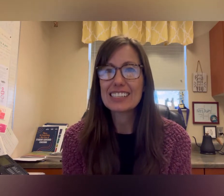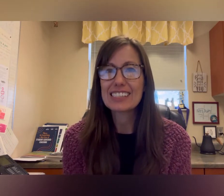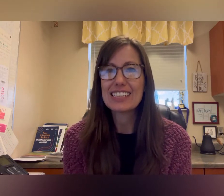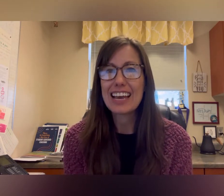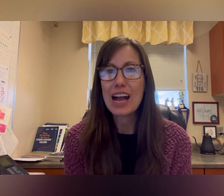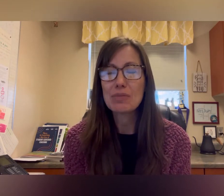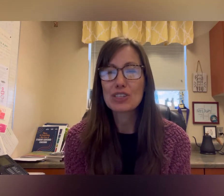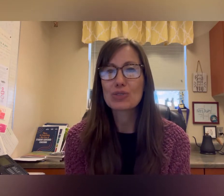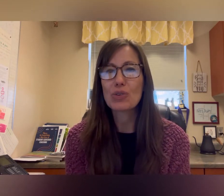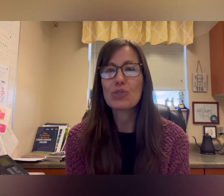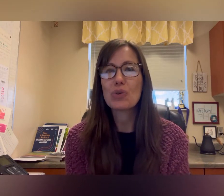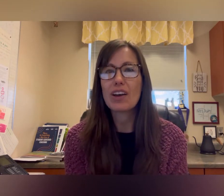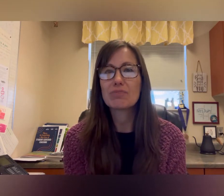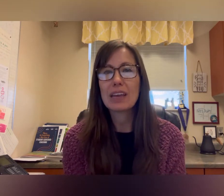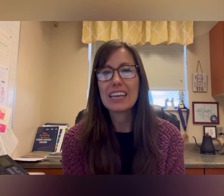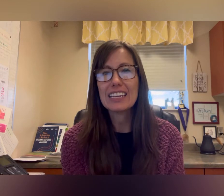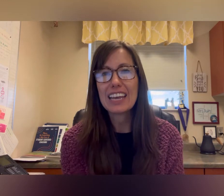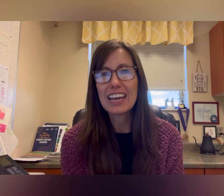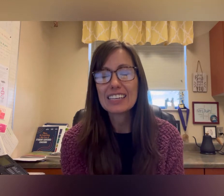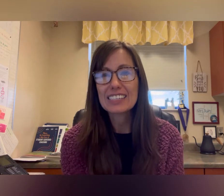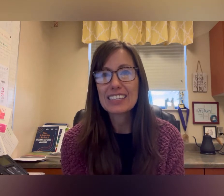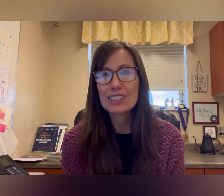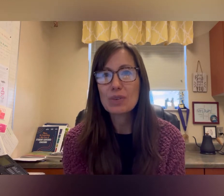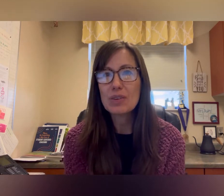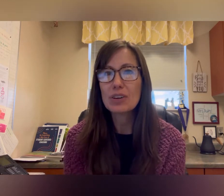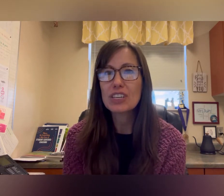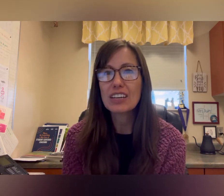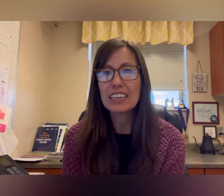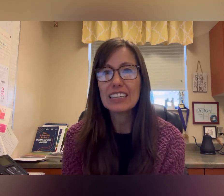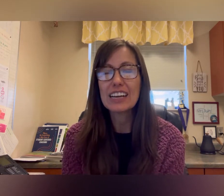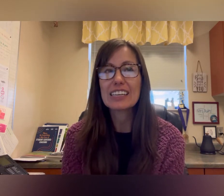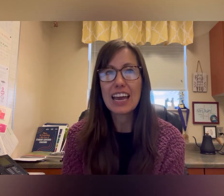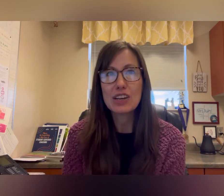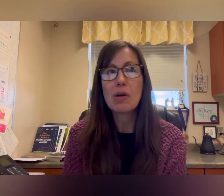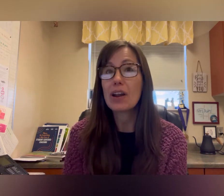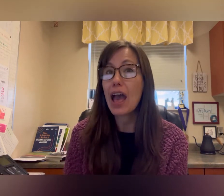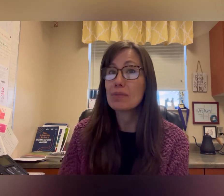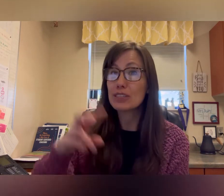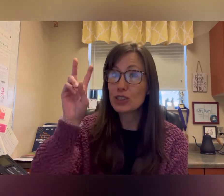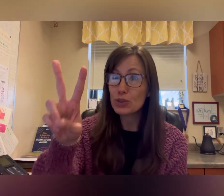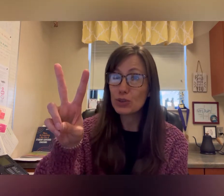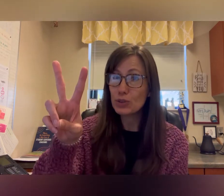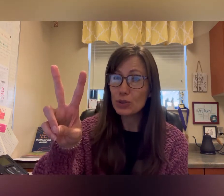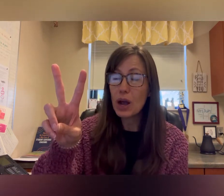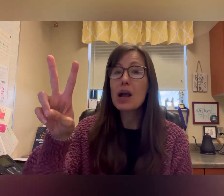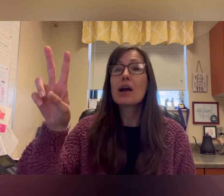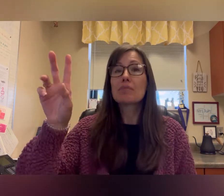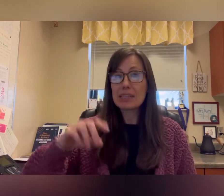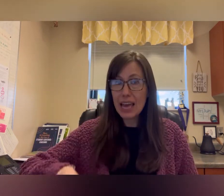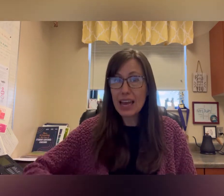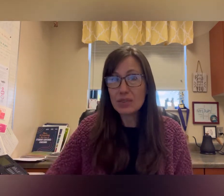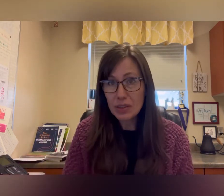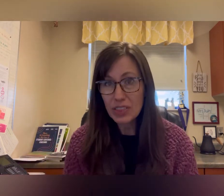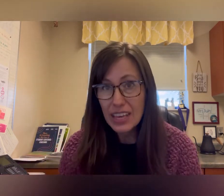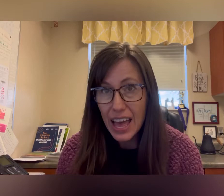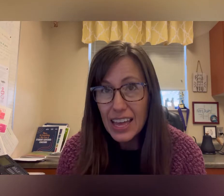see how much growth you have made. And this week, we're talking again about habit two, begin with the